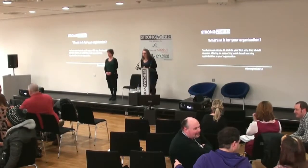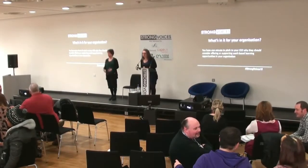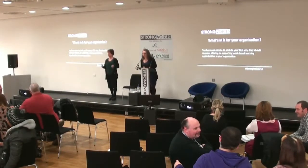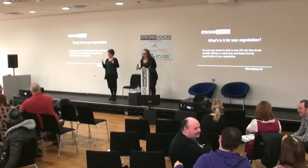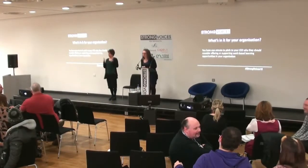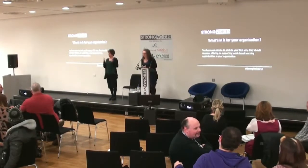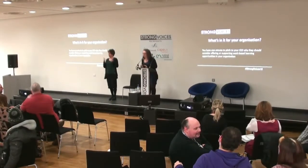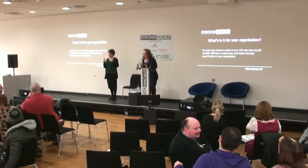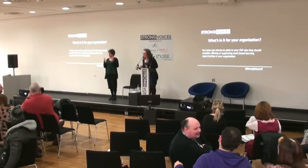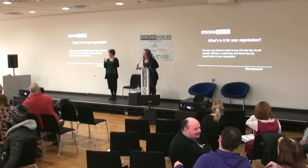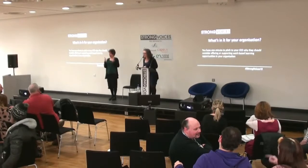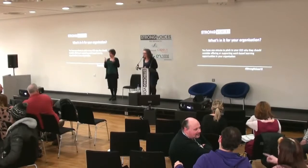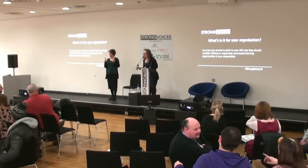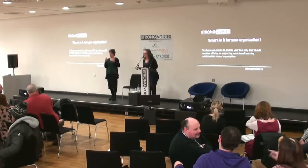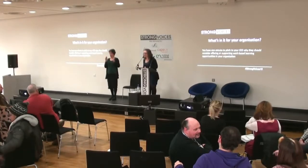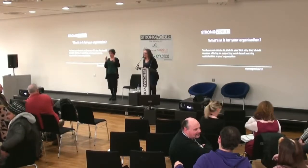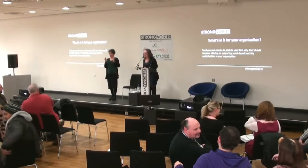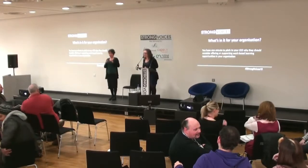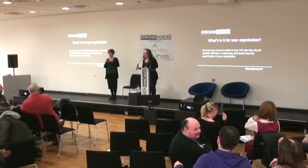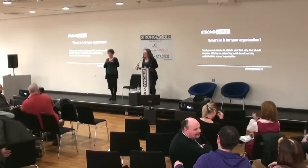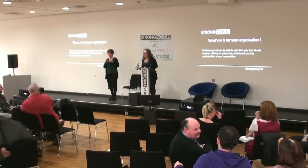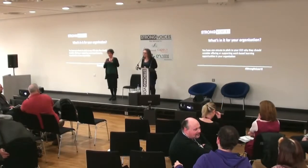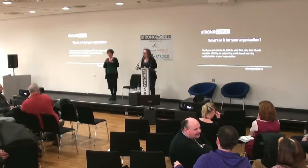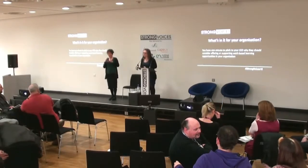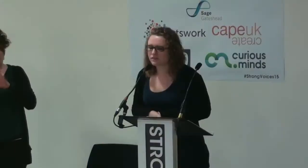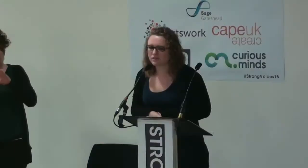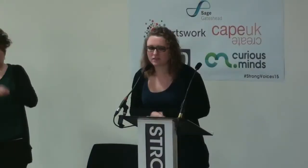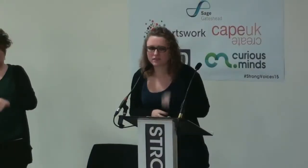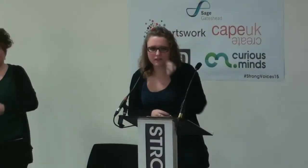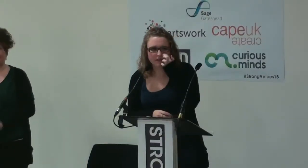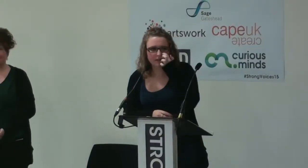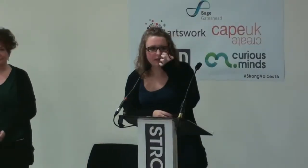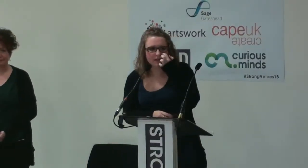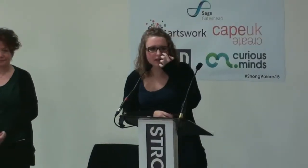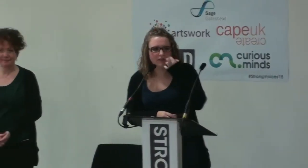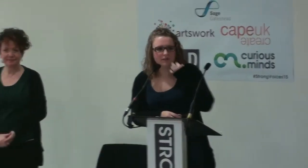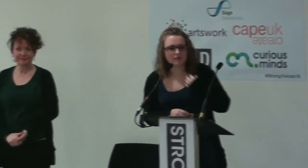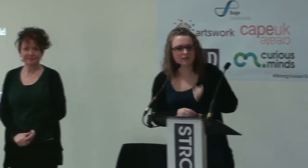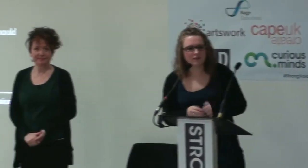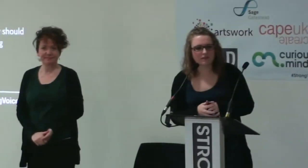Okay, folks, if I could just ask you to draw your conversation to a close.